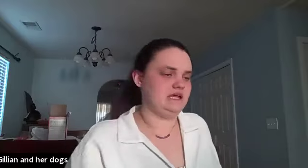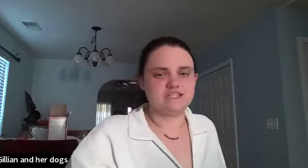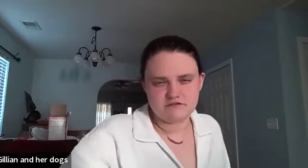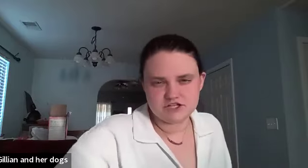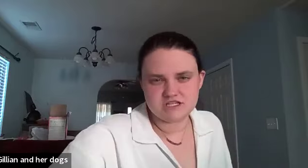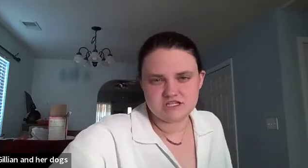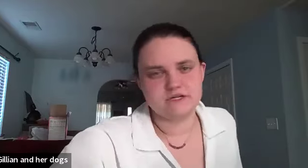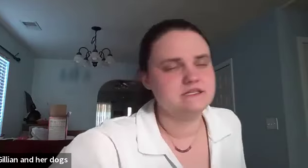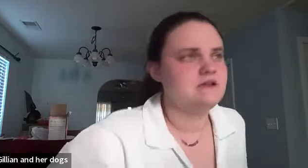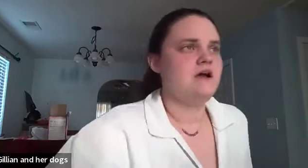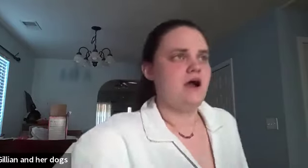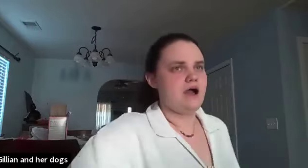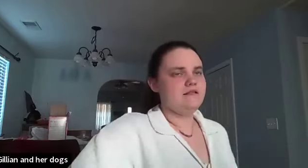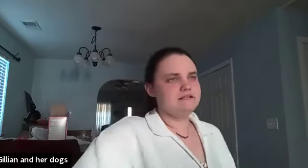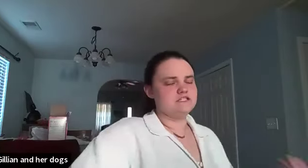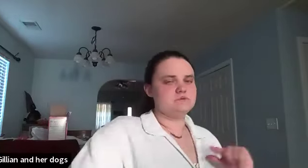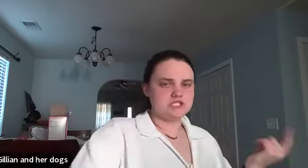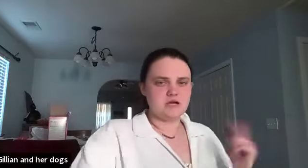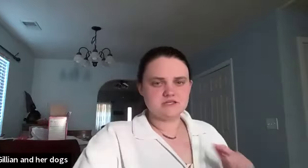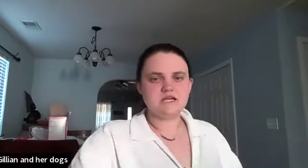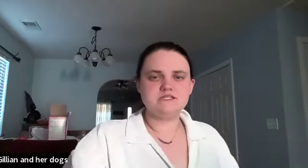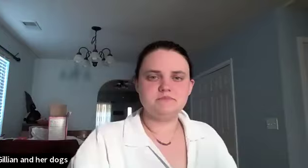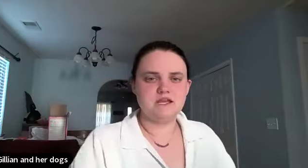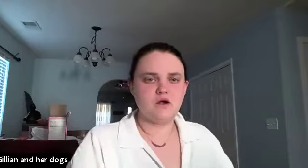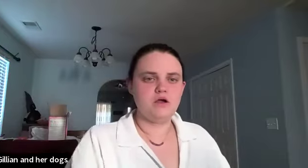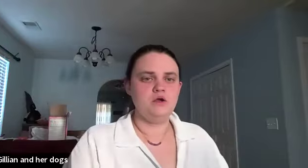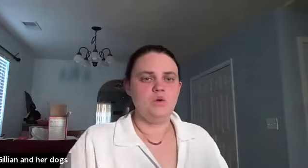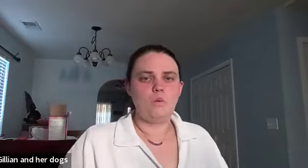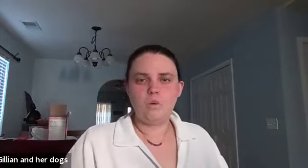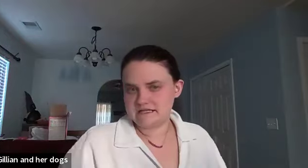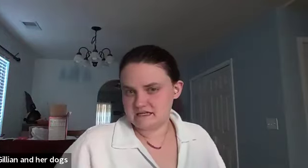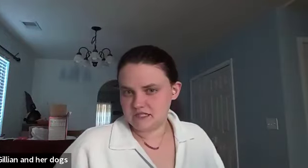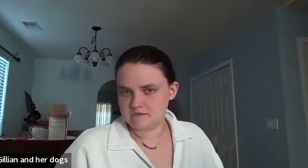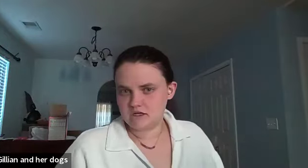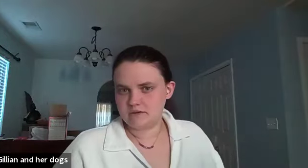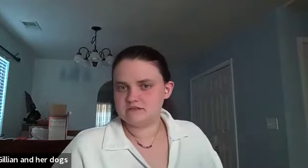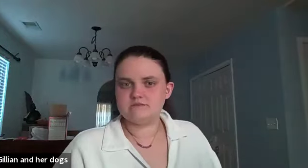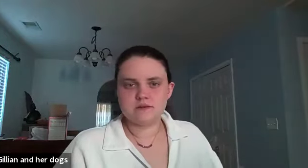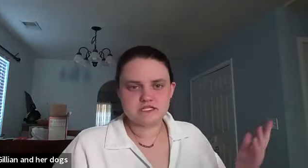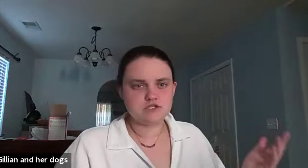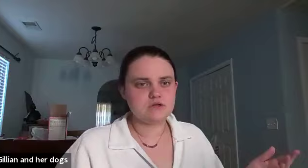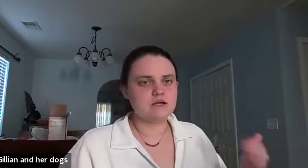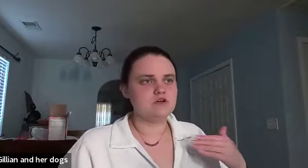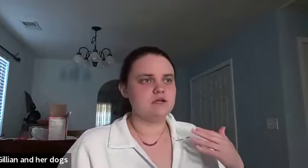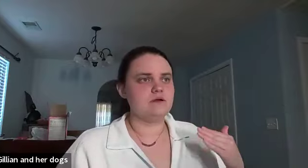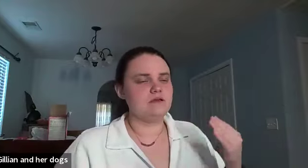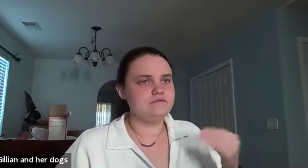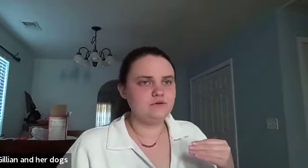Again, it's kind of just a preference. I like to switch it up sometimes depending on what exactly I'm talking about. Sometimes I do it when I'm talking about like